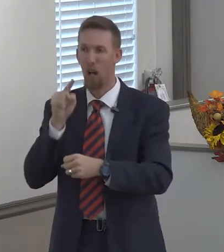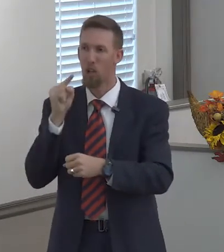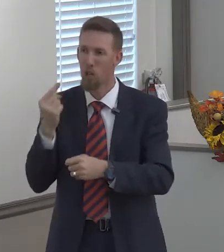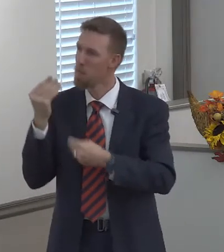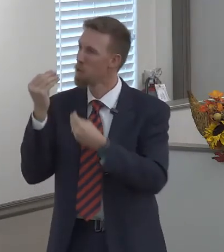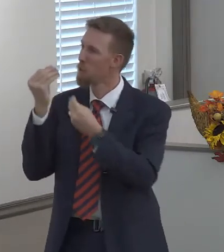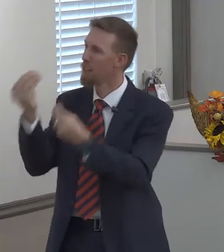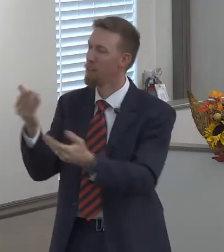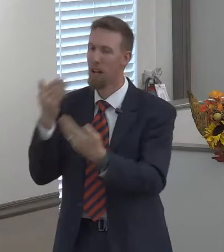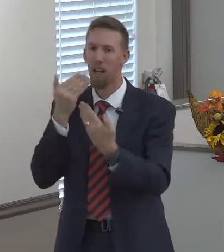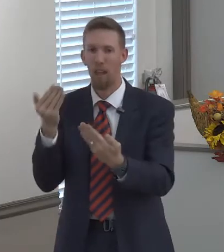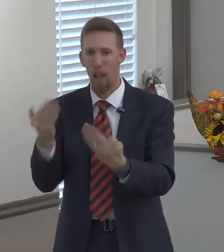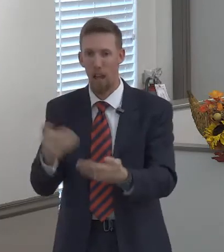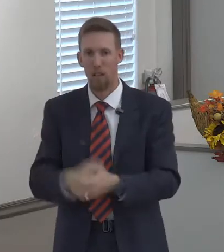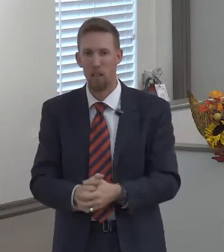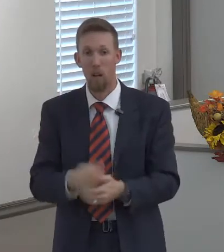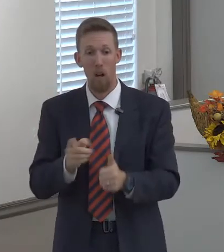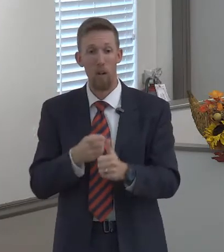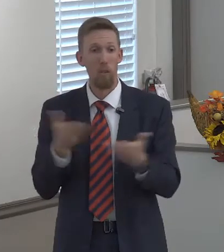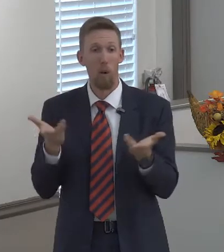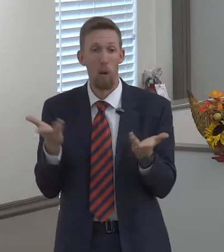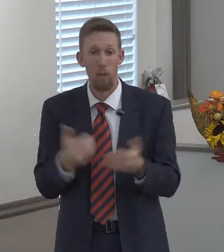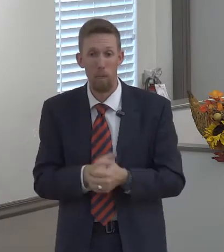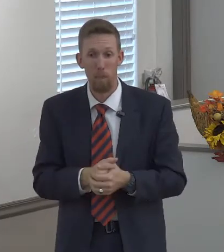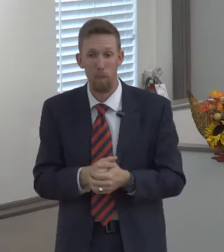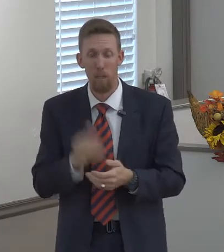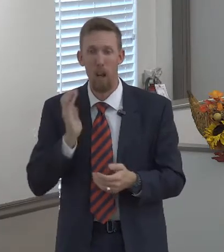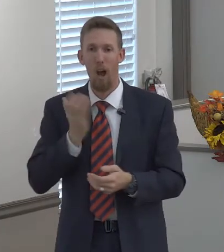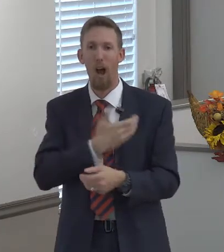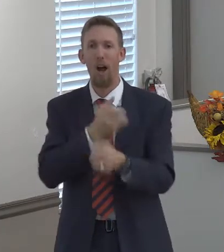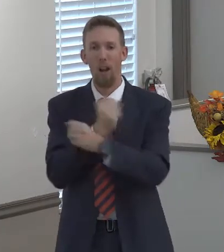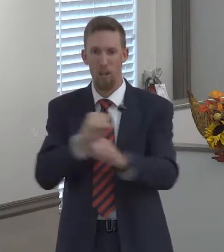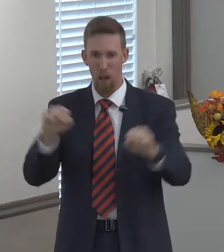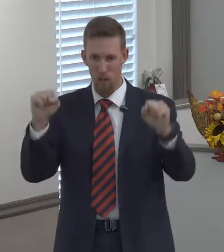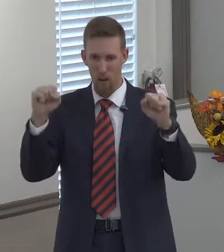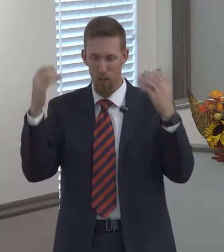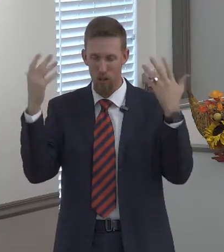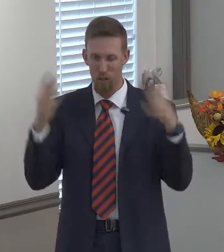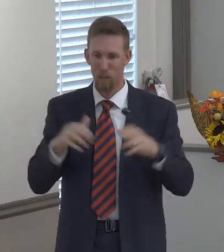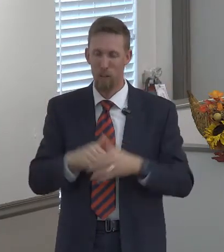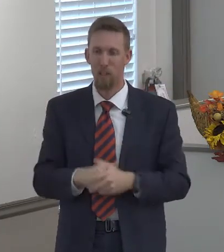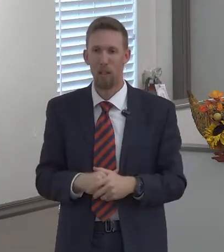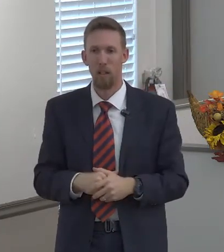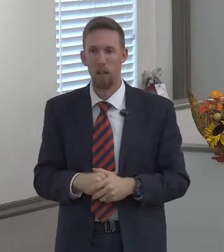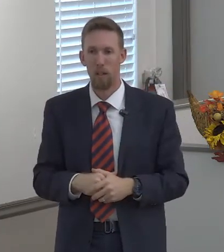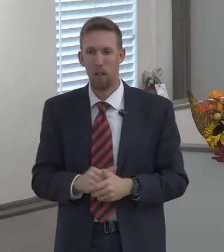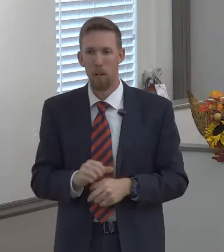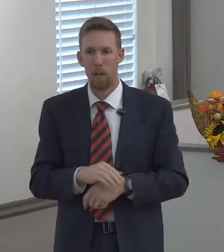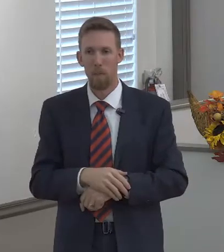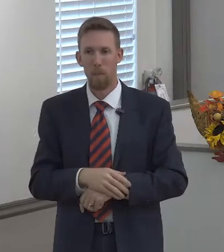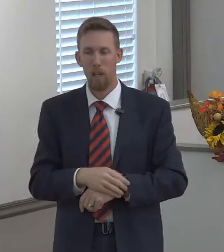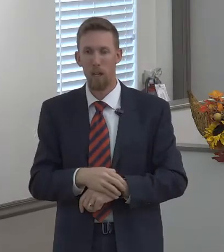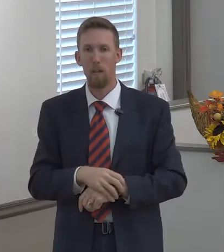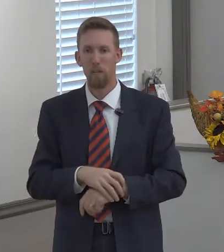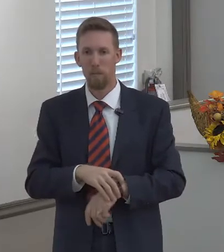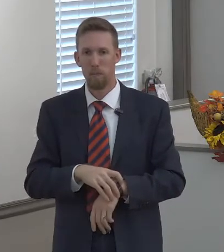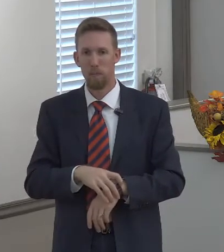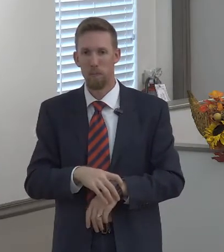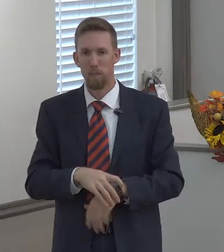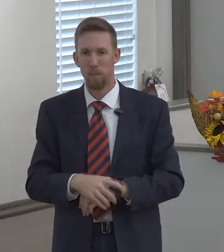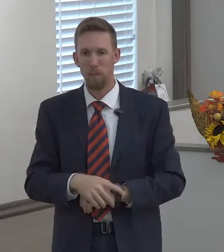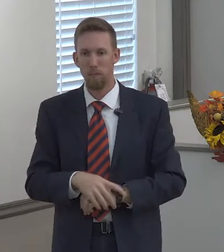tonight. We need to set aside a time to give thanks. You know,